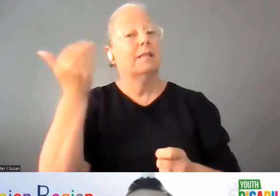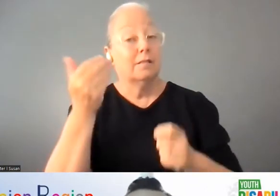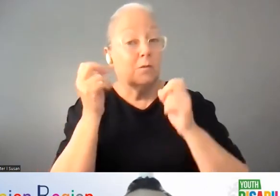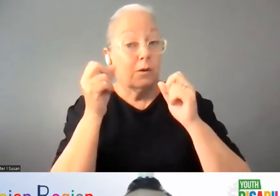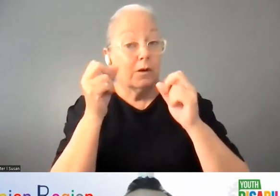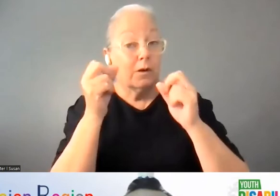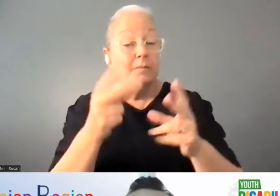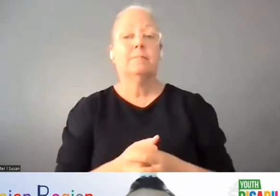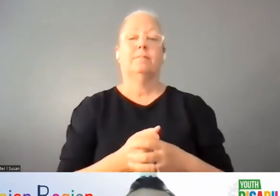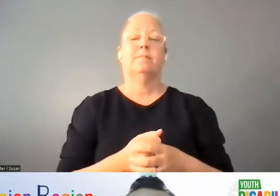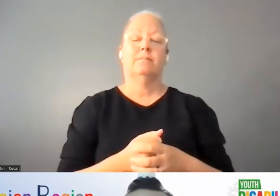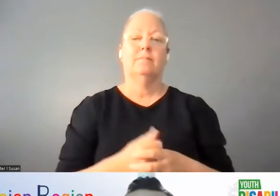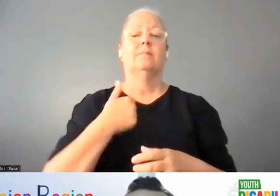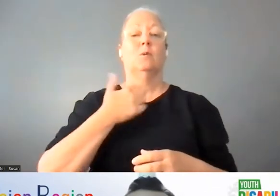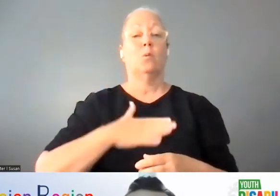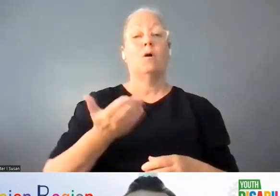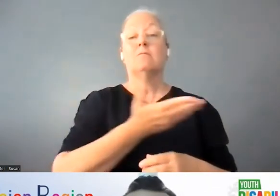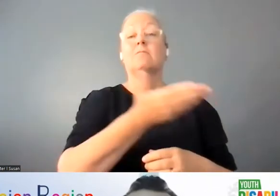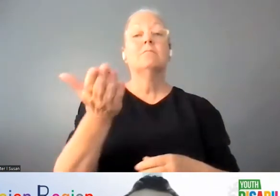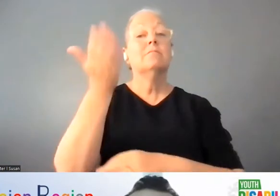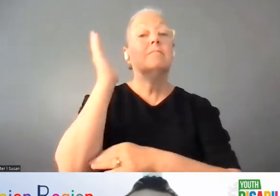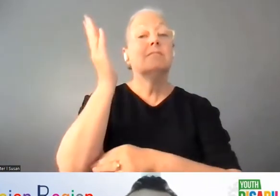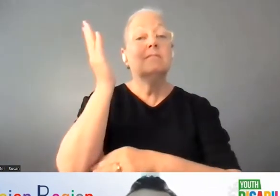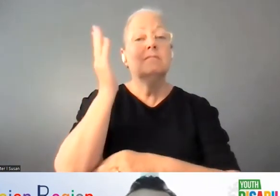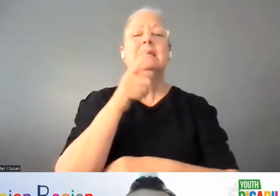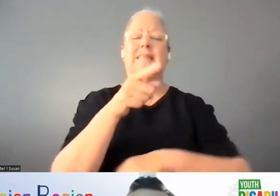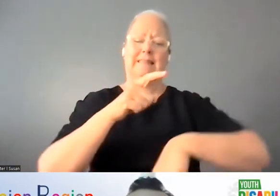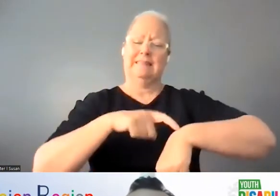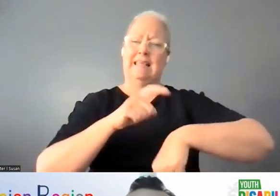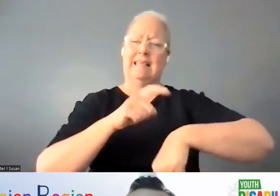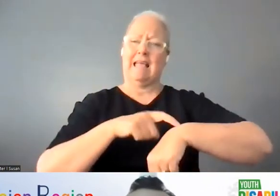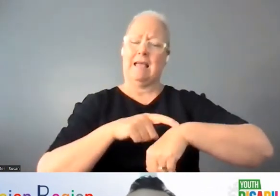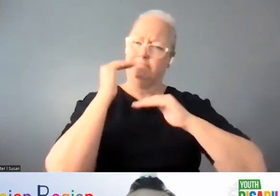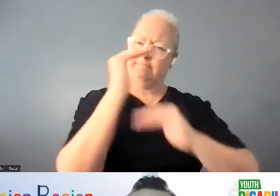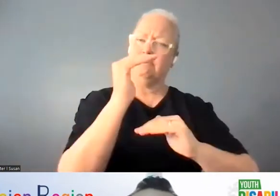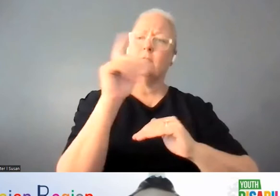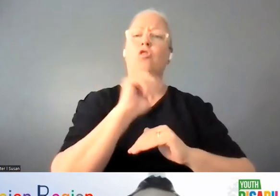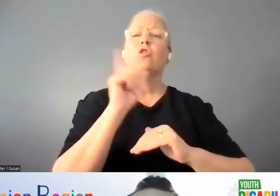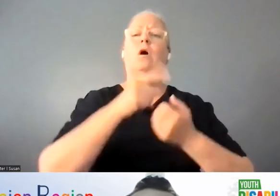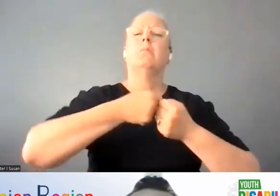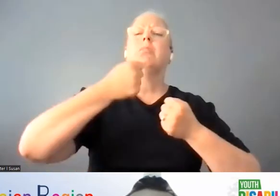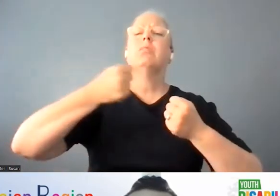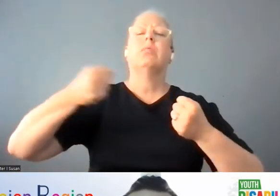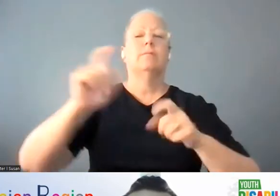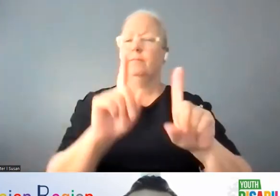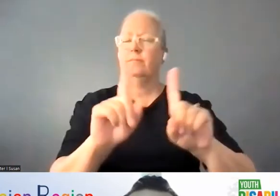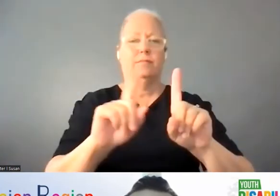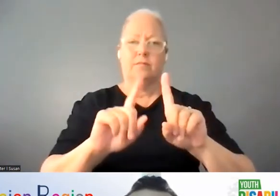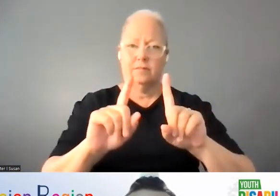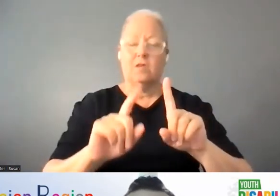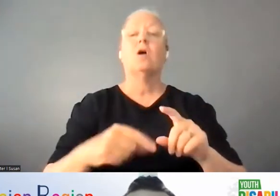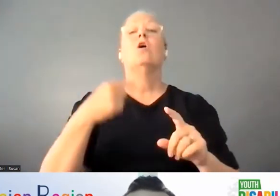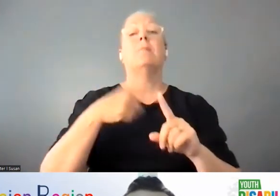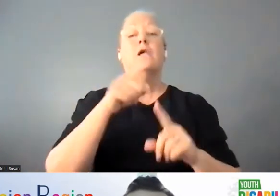We request all the speakers to kindly keep to times and to ensure that they speak slow enough for the interpreters